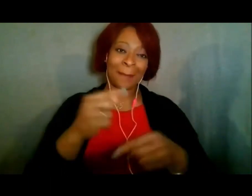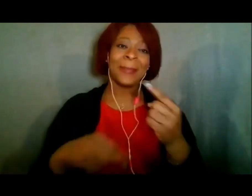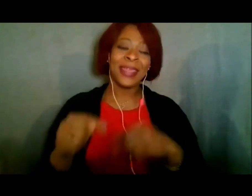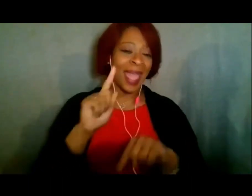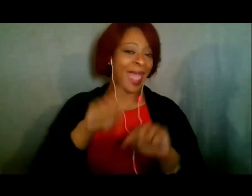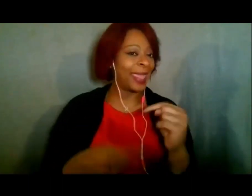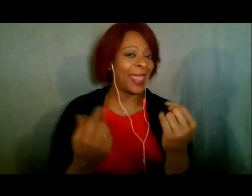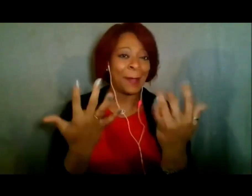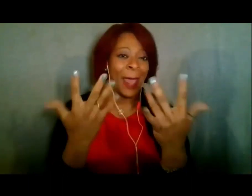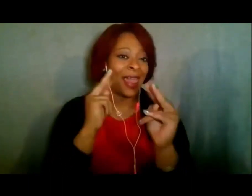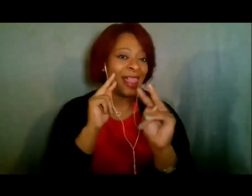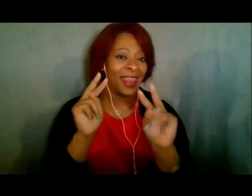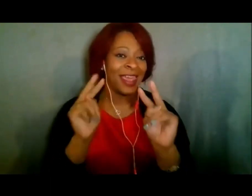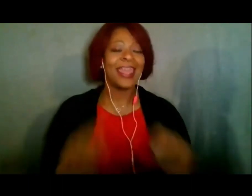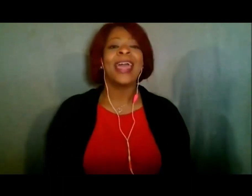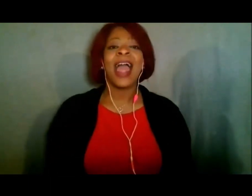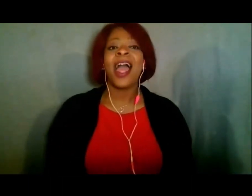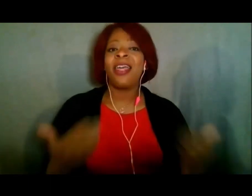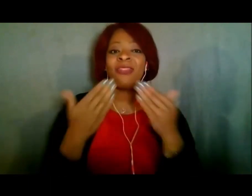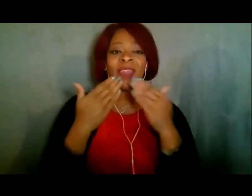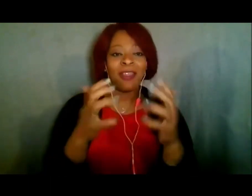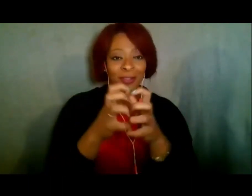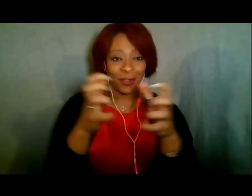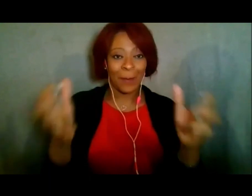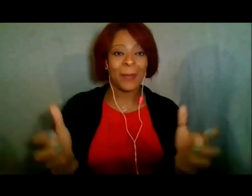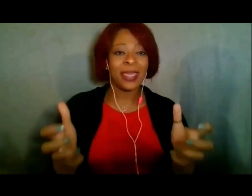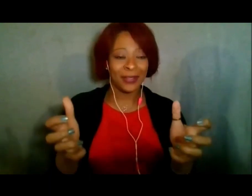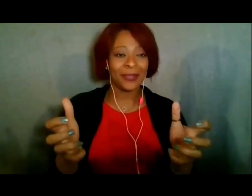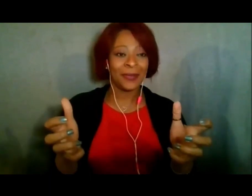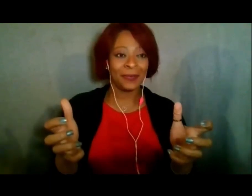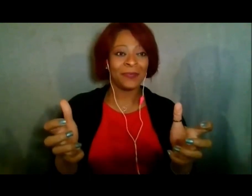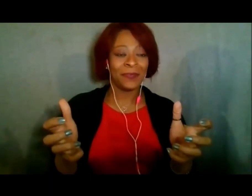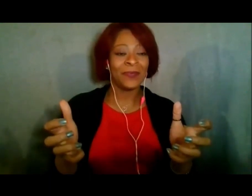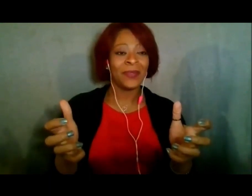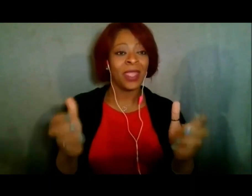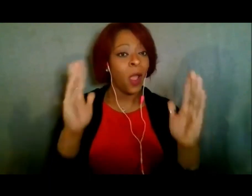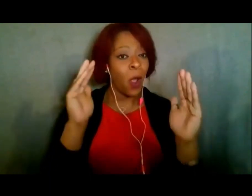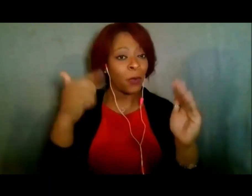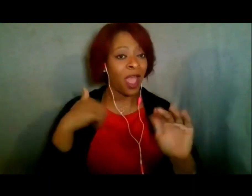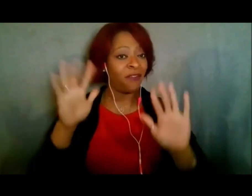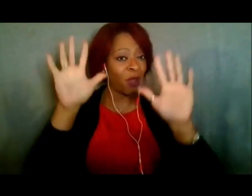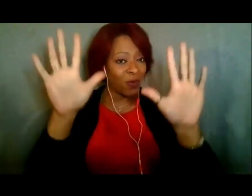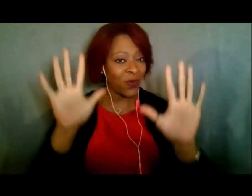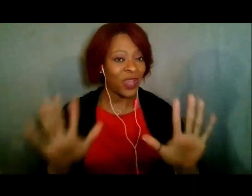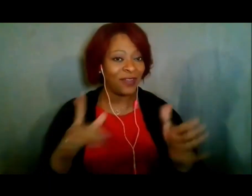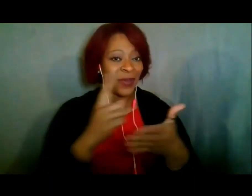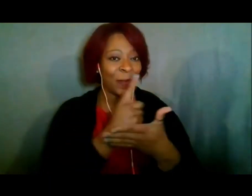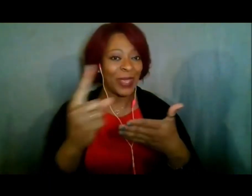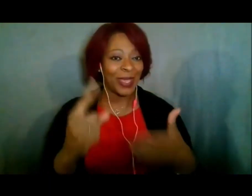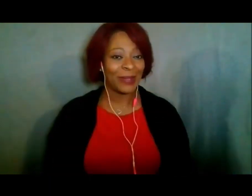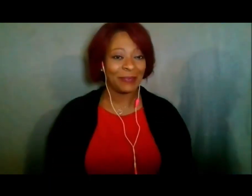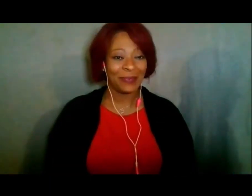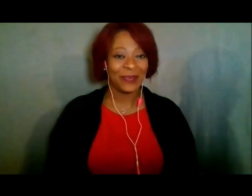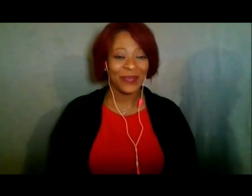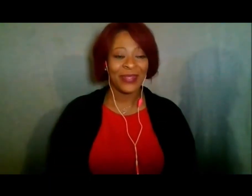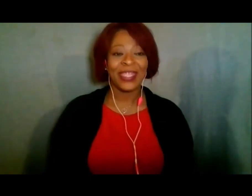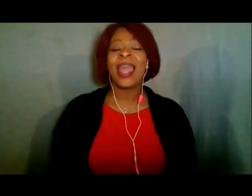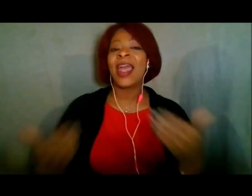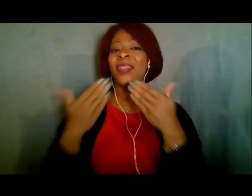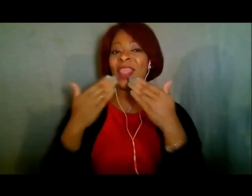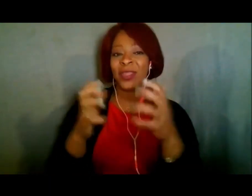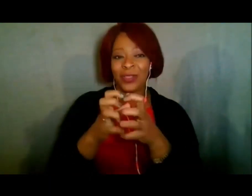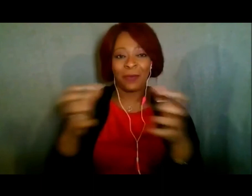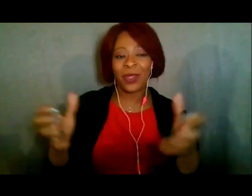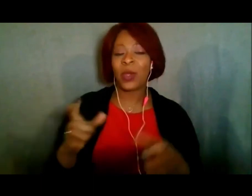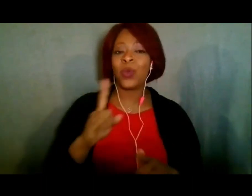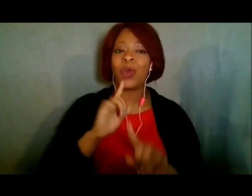wait. So thank y'all so much. And I hope you have a wonderful week. Well, thank you so much. It